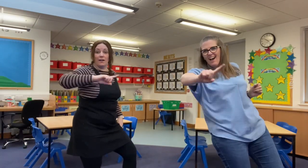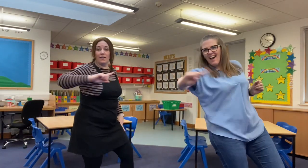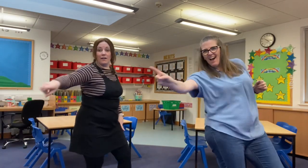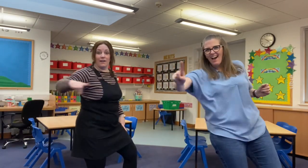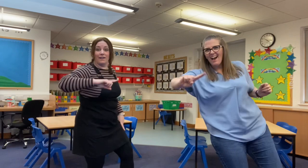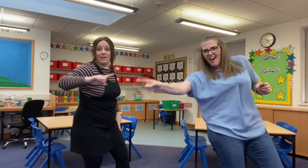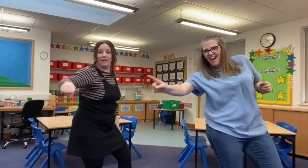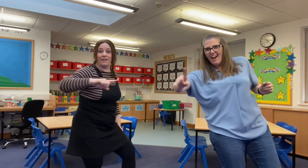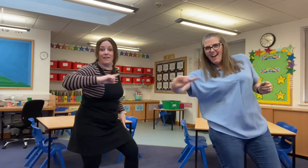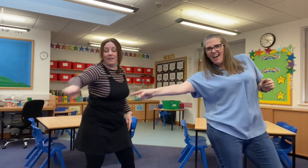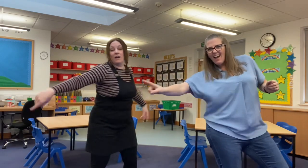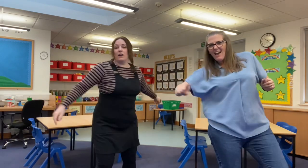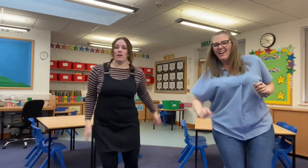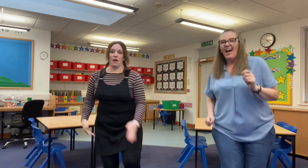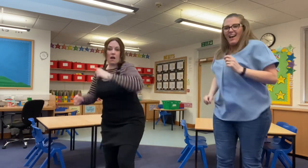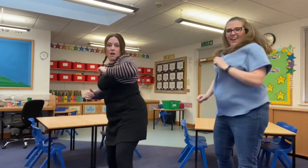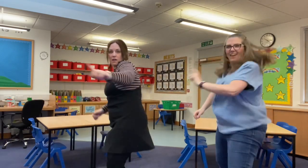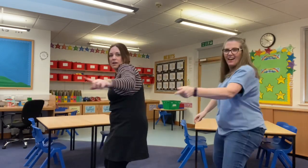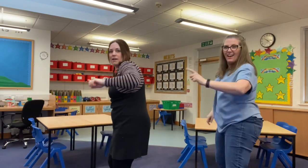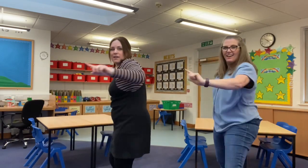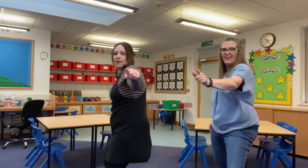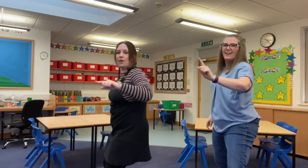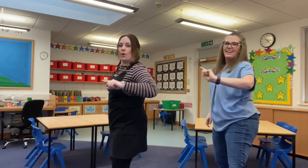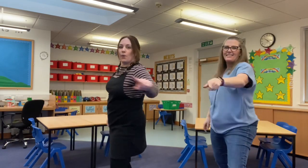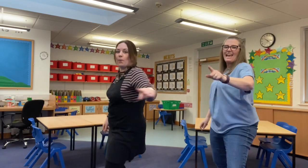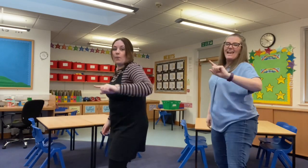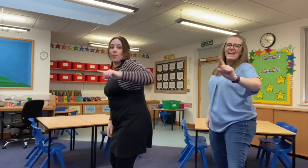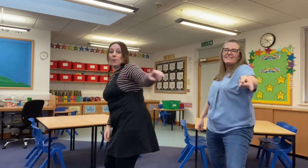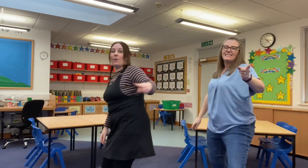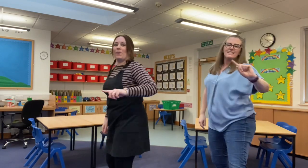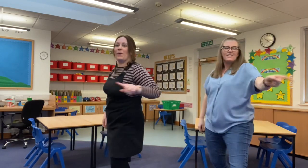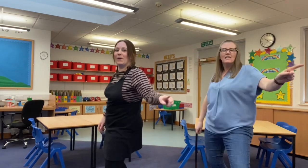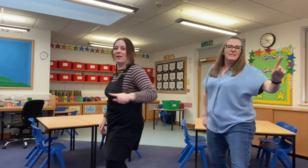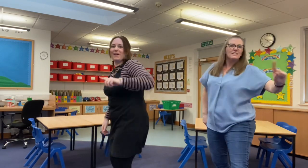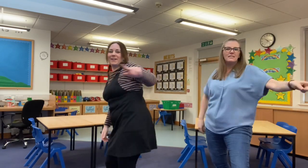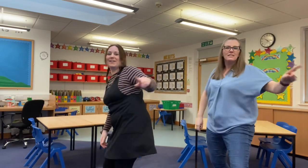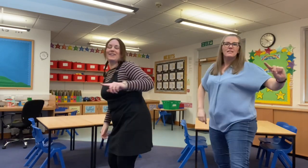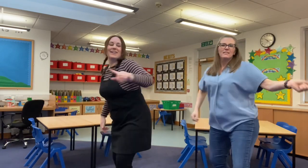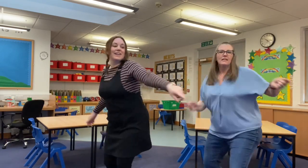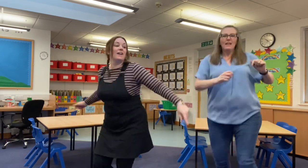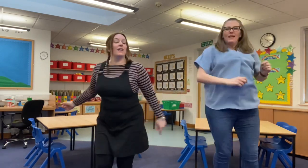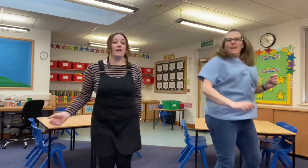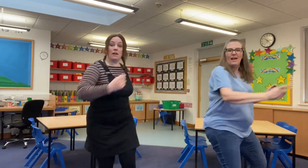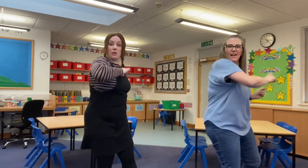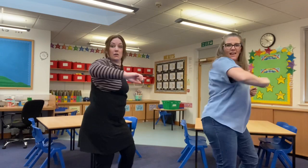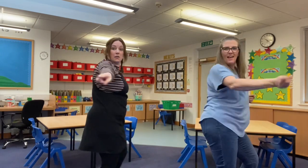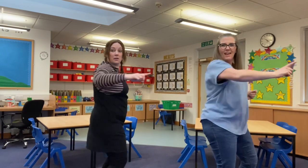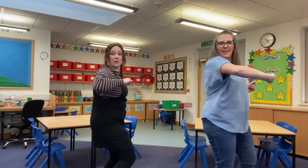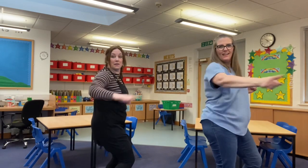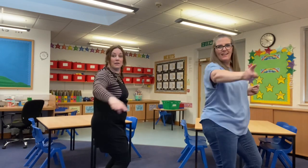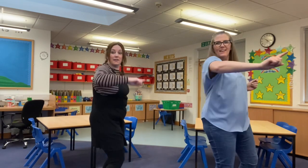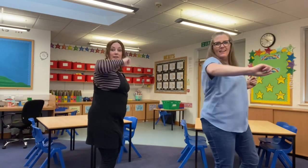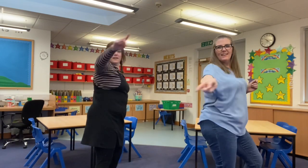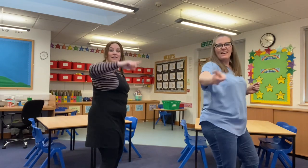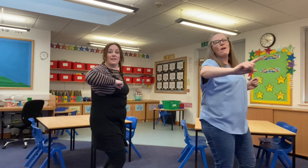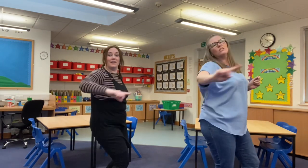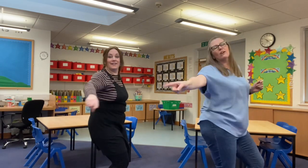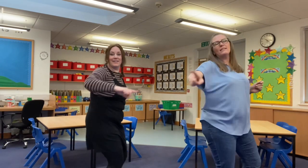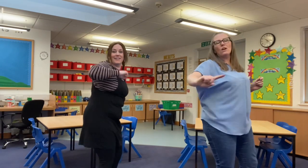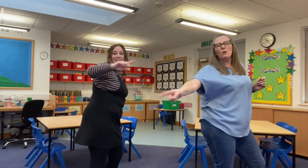was once in your shoes. I said I was down and out with the blues. I felt no man could take the power